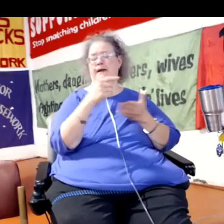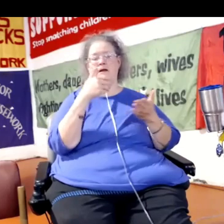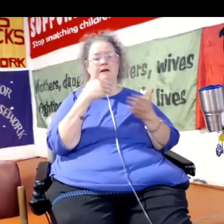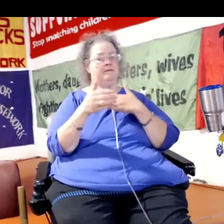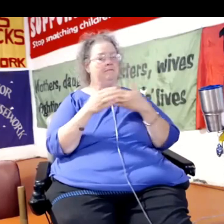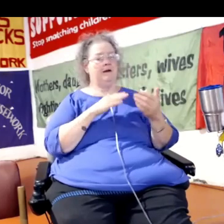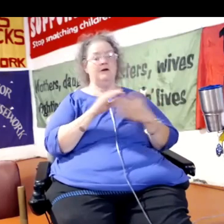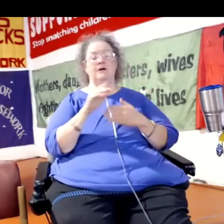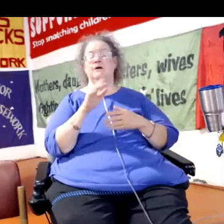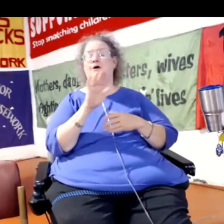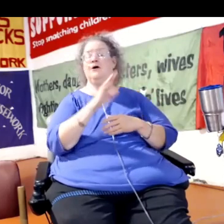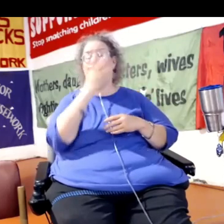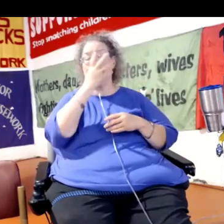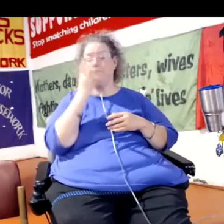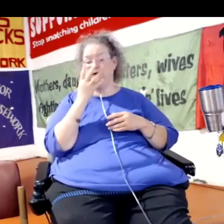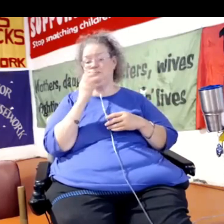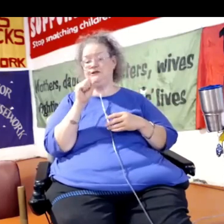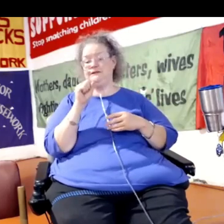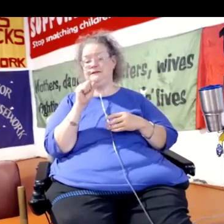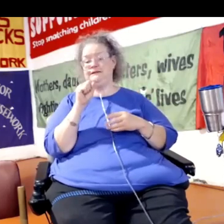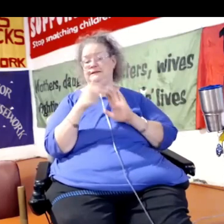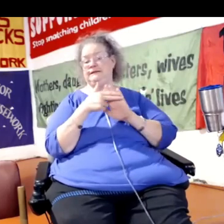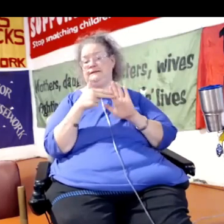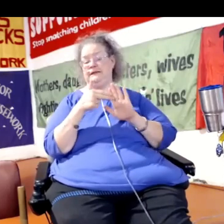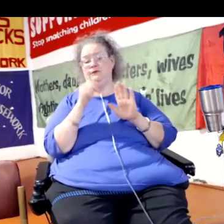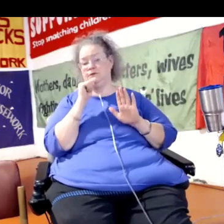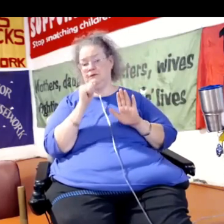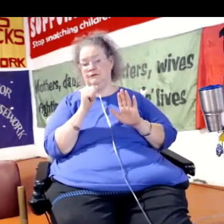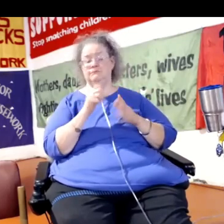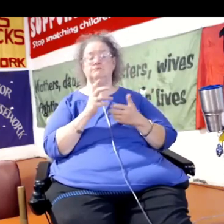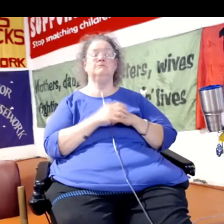immigration status. So, and those, when we did win it,